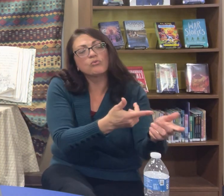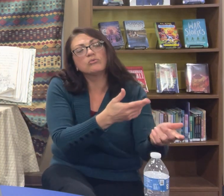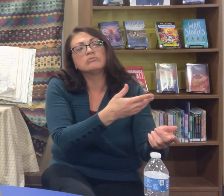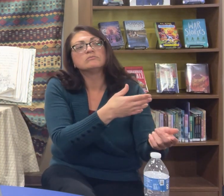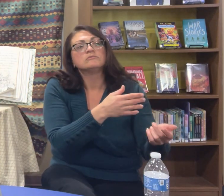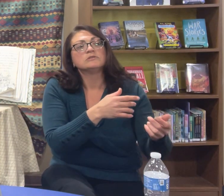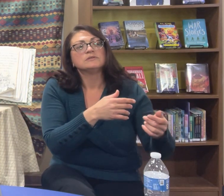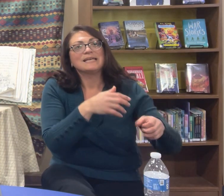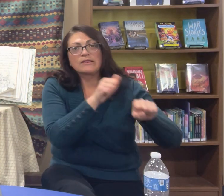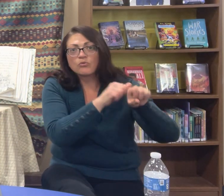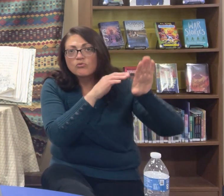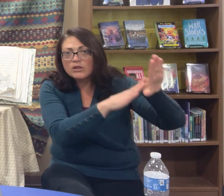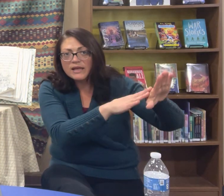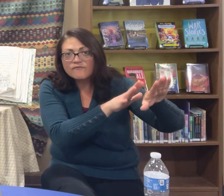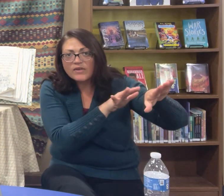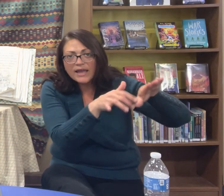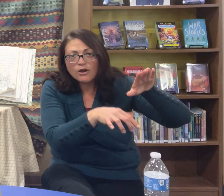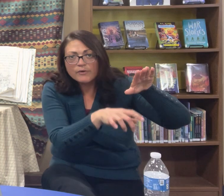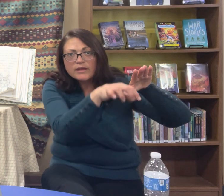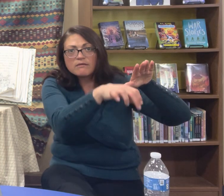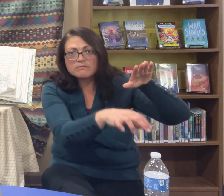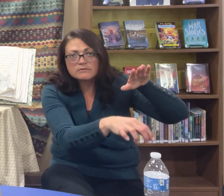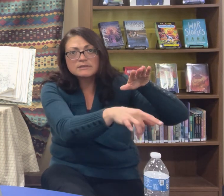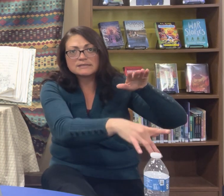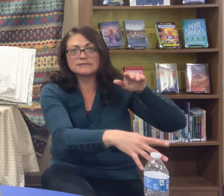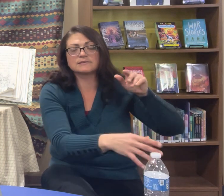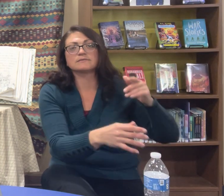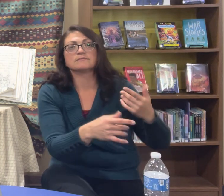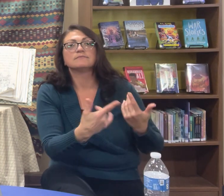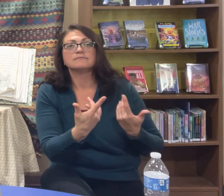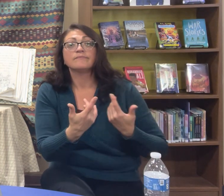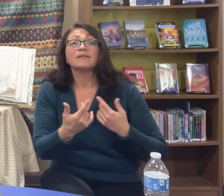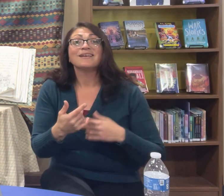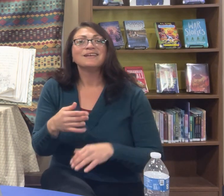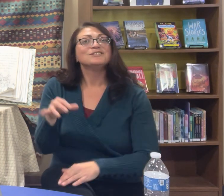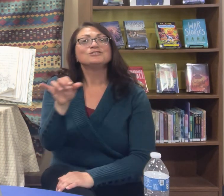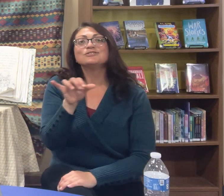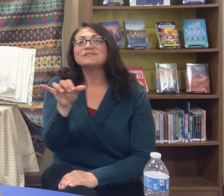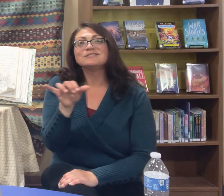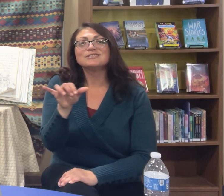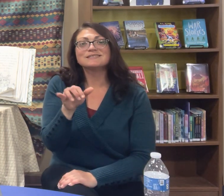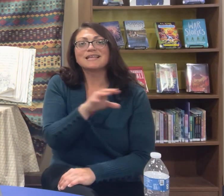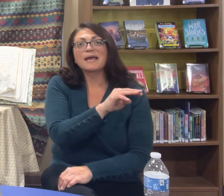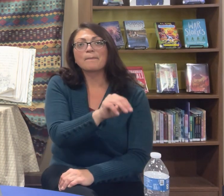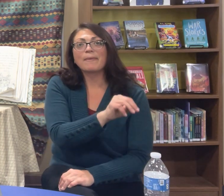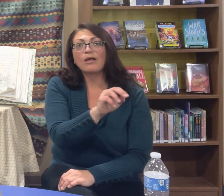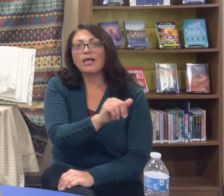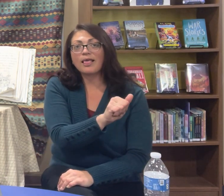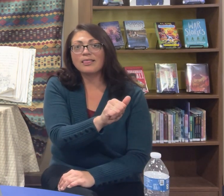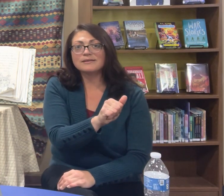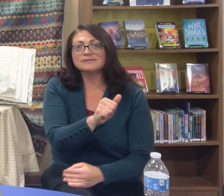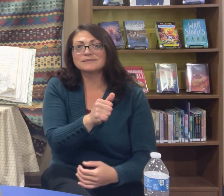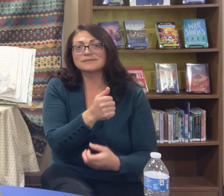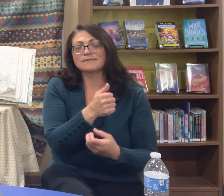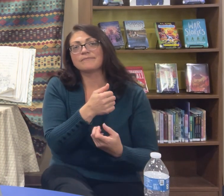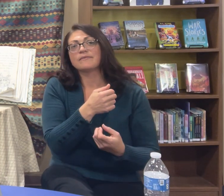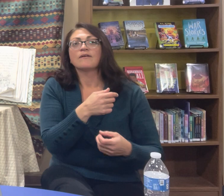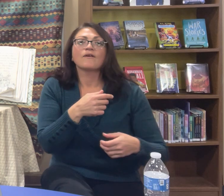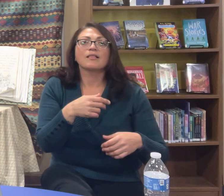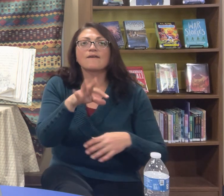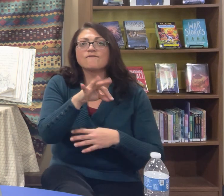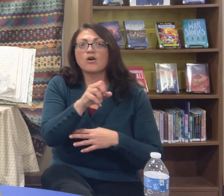Just like long-buried fossils, Mary's achievements have slowly been uncovered and shared with the world. Her